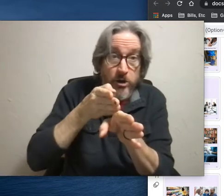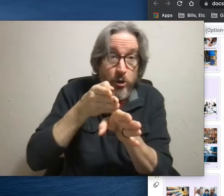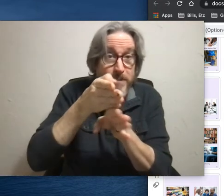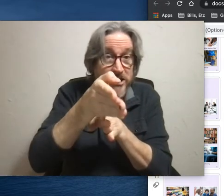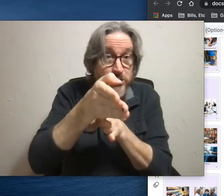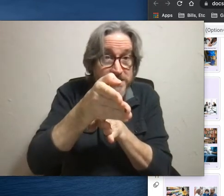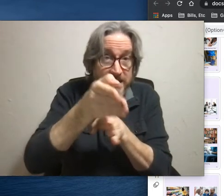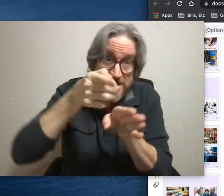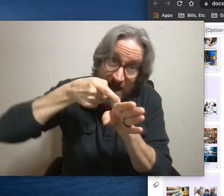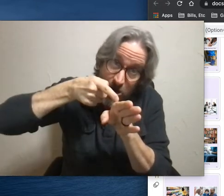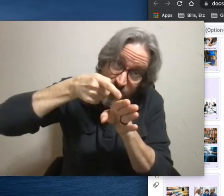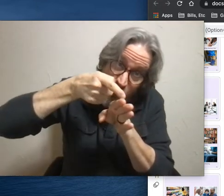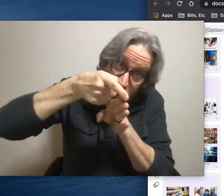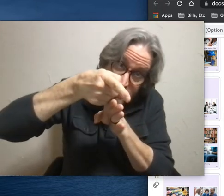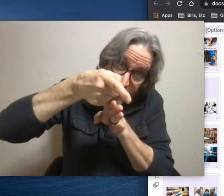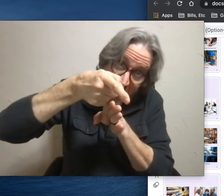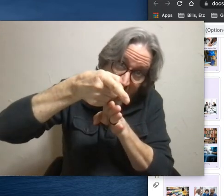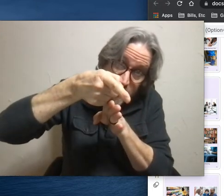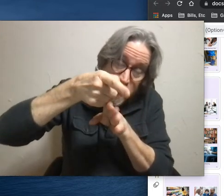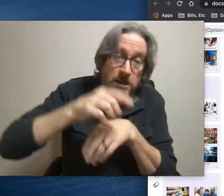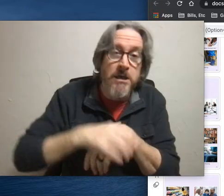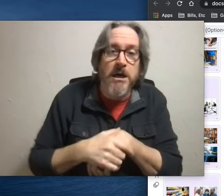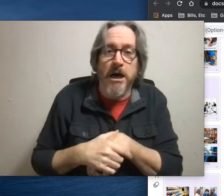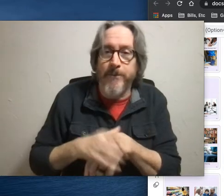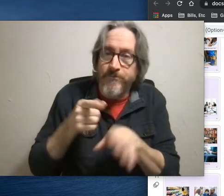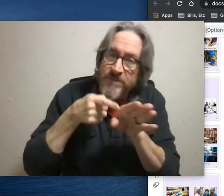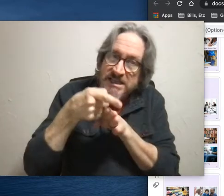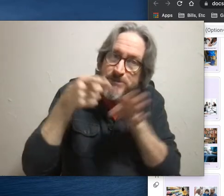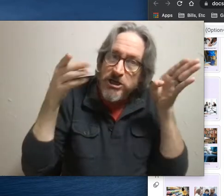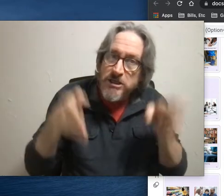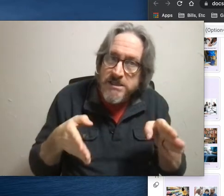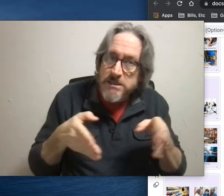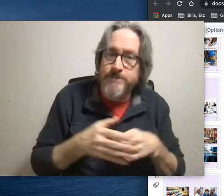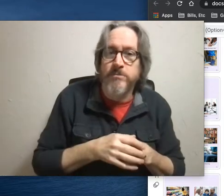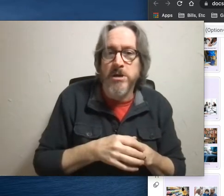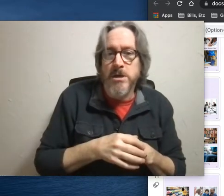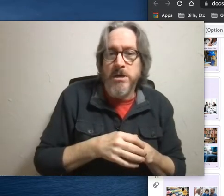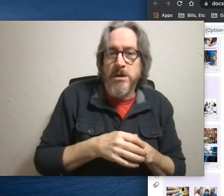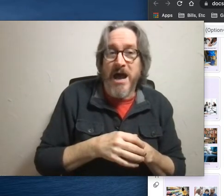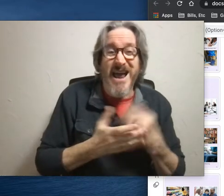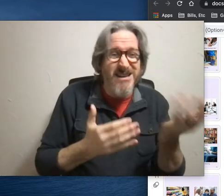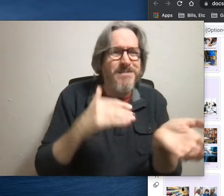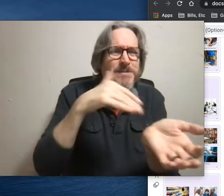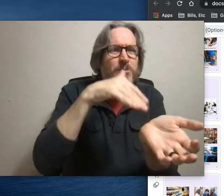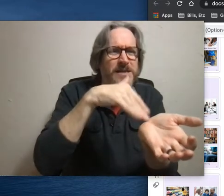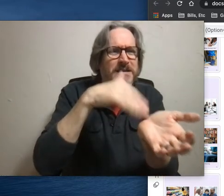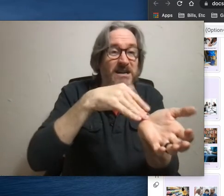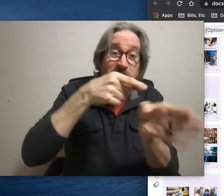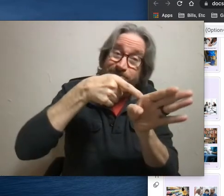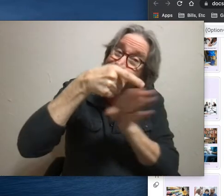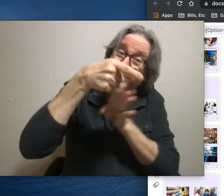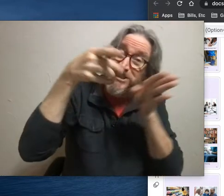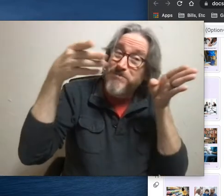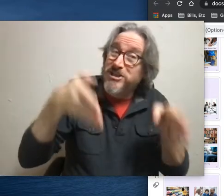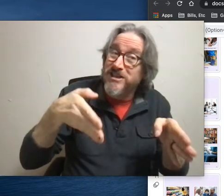You know, your major is this. They are focused on that. Specialist. And sometimes people say